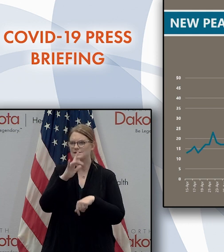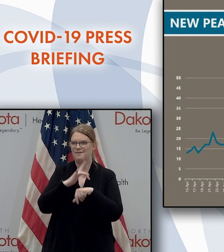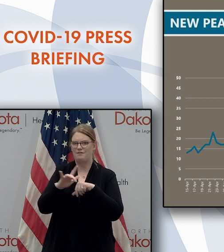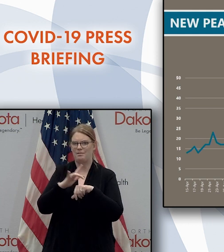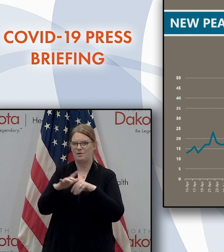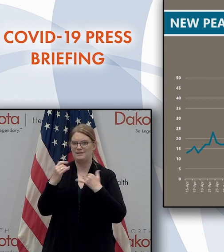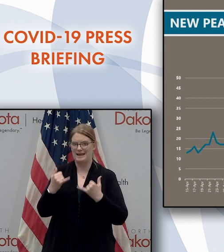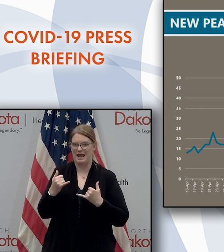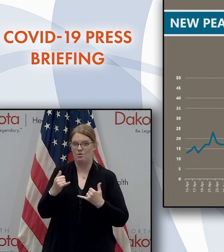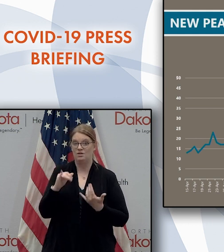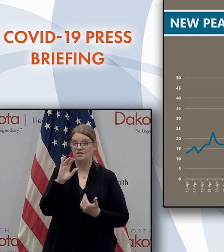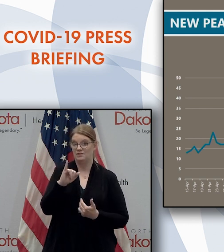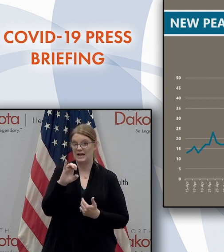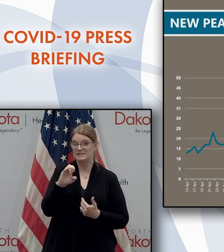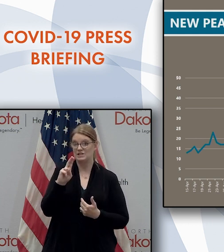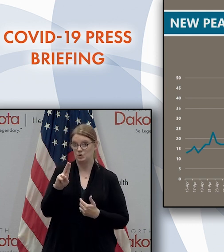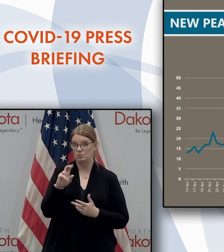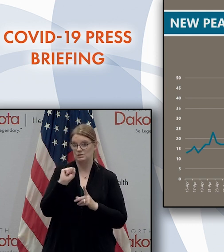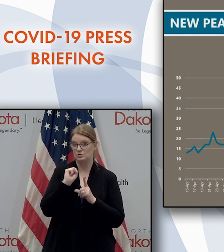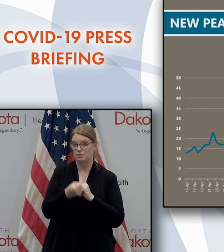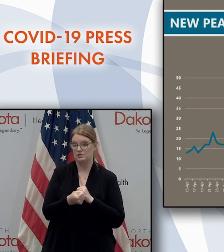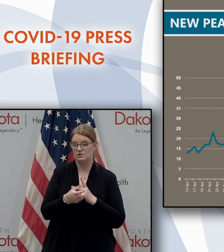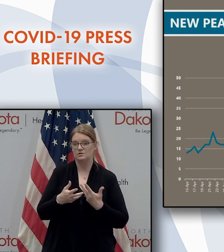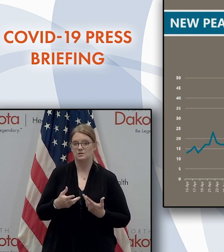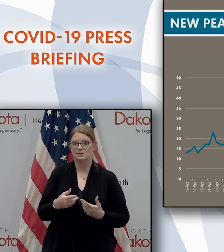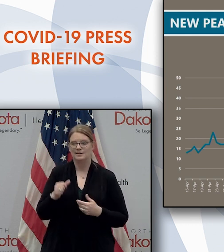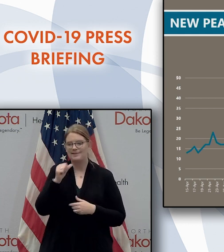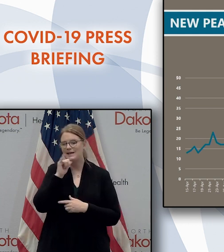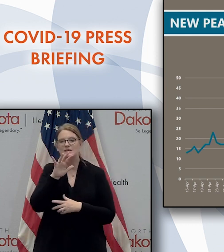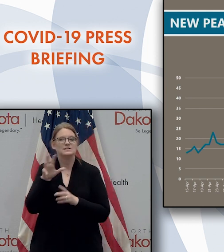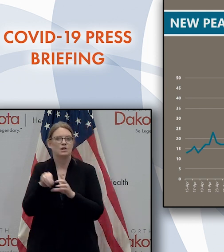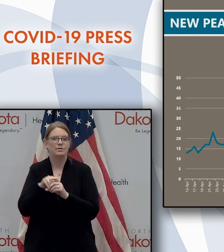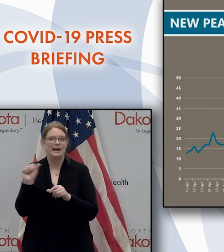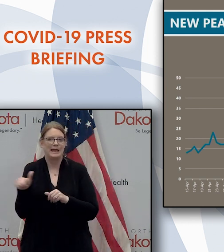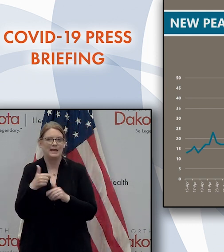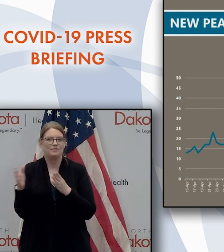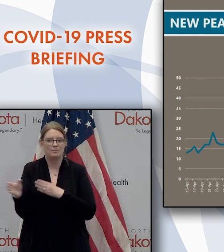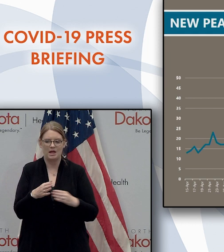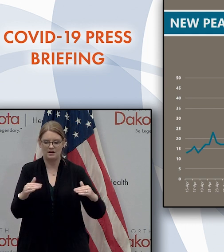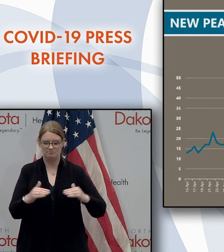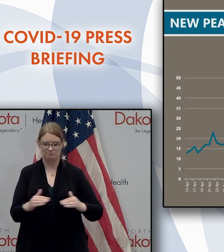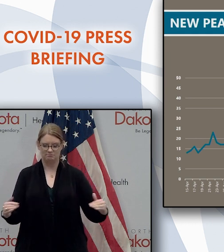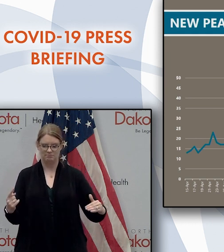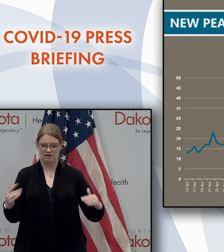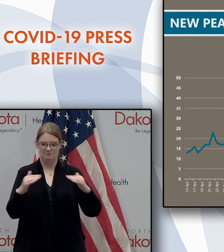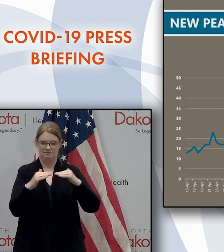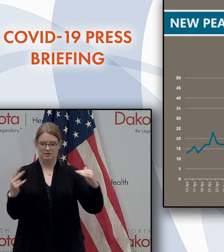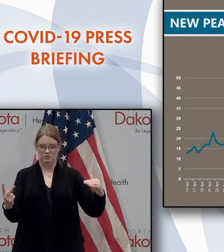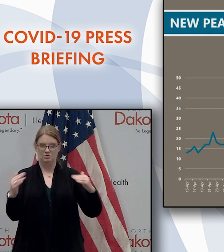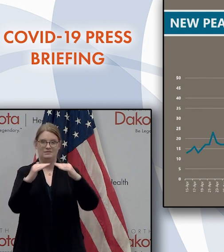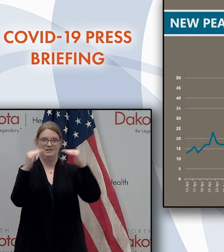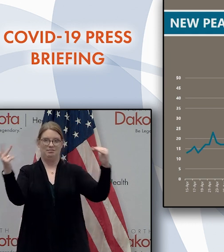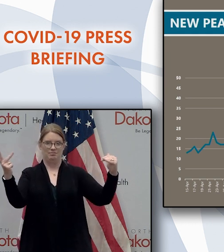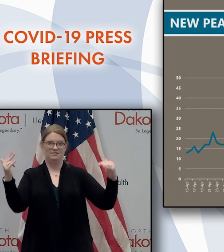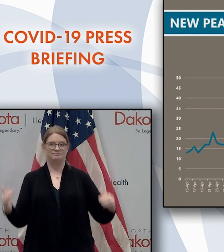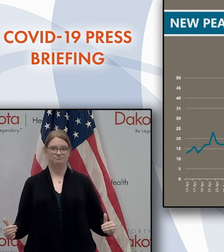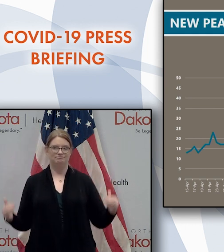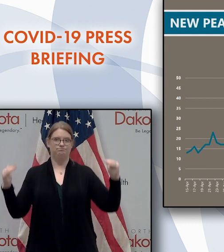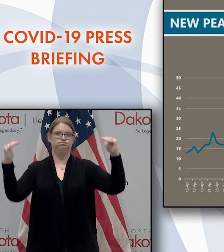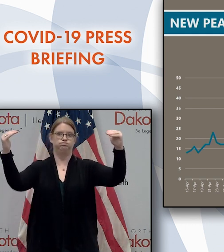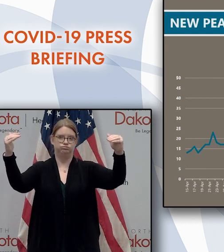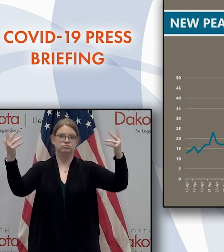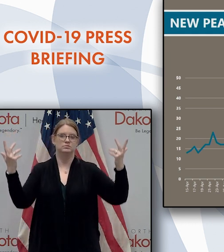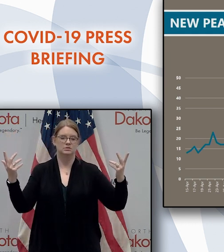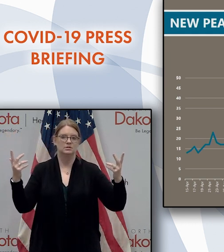right now on ICU, and that doesn't include our surge capacity, which again allows us to surge